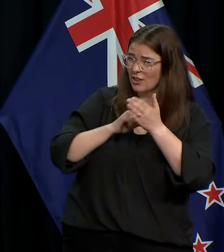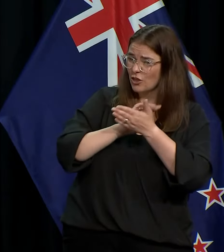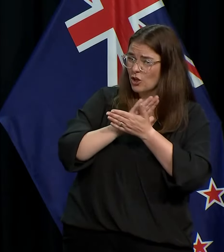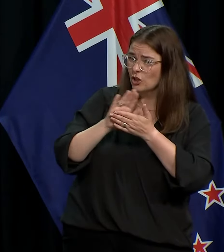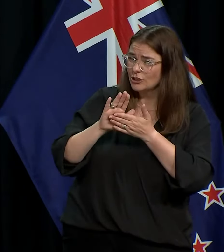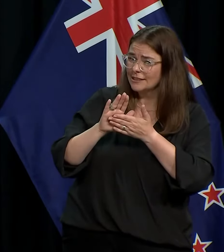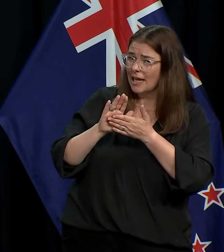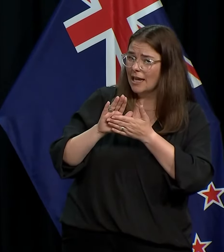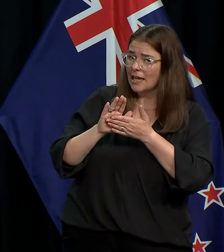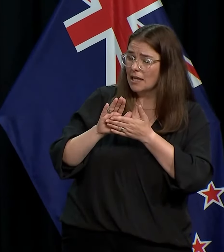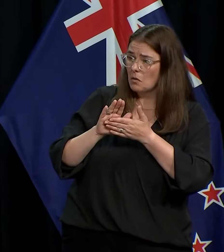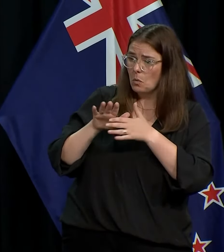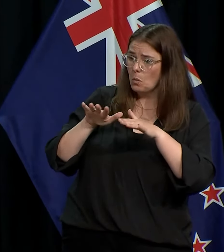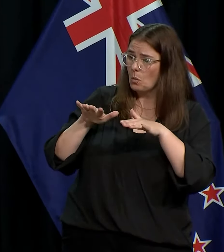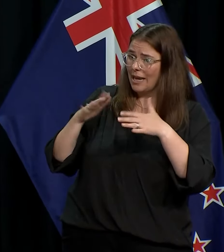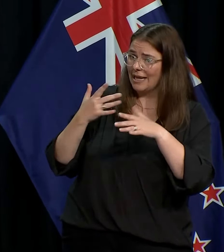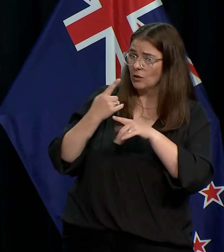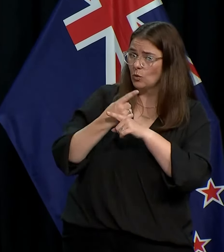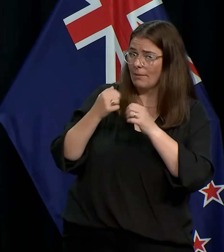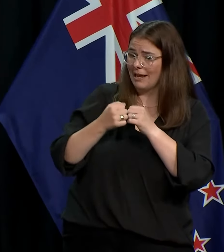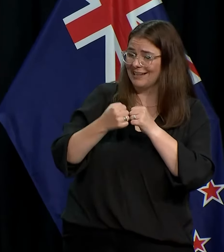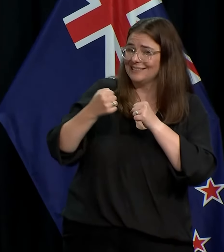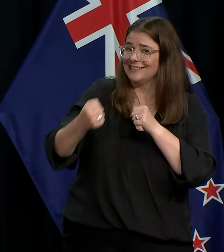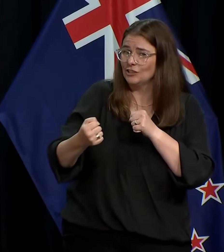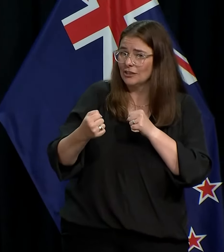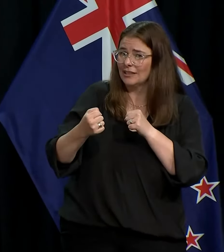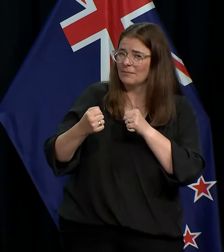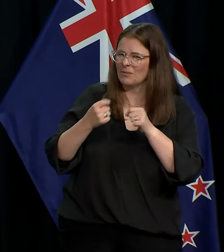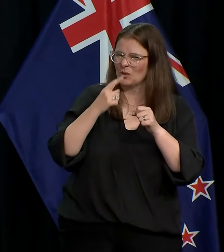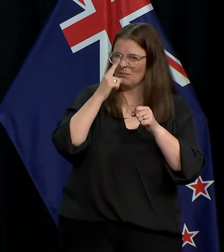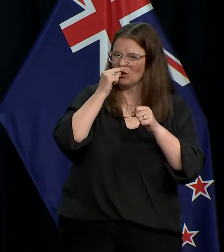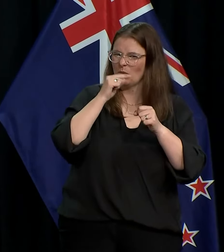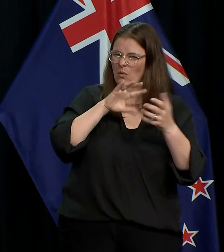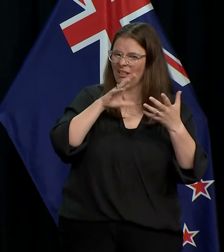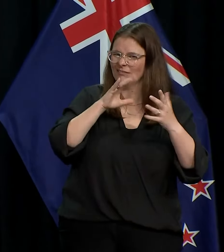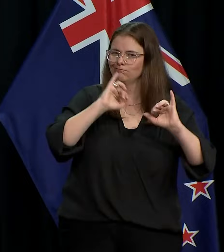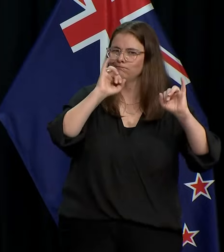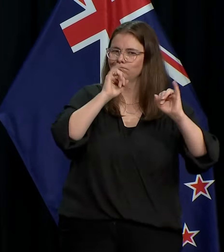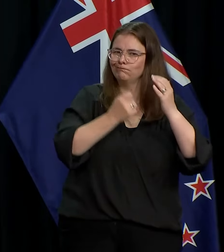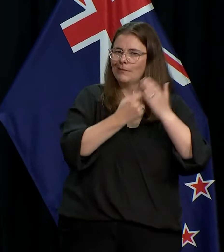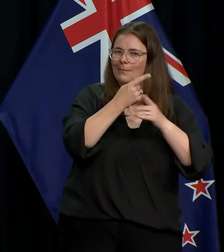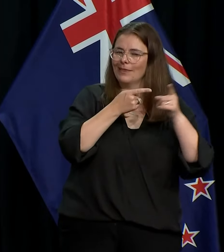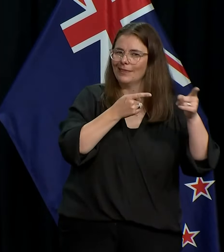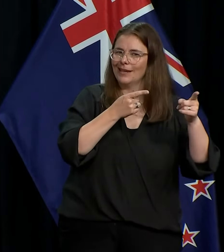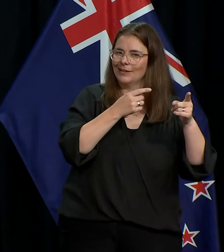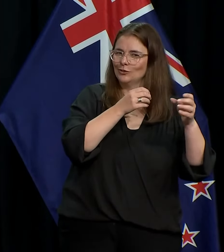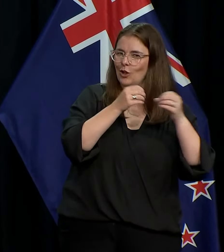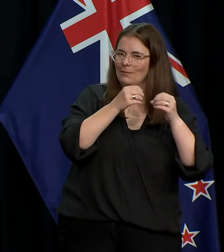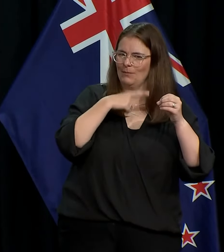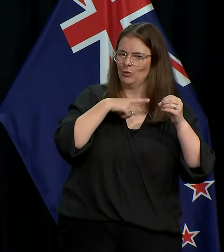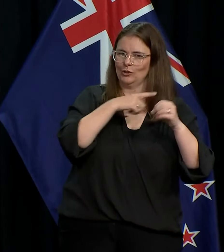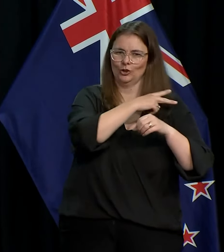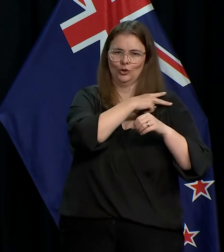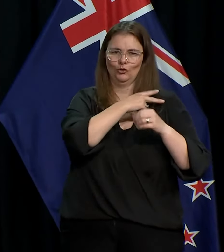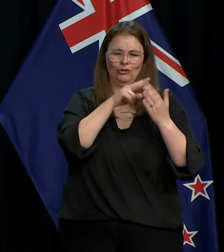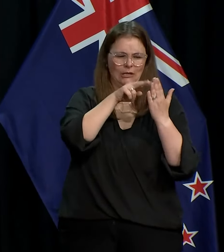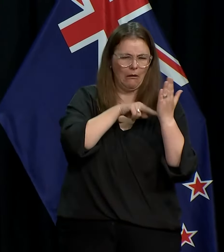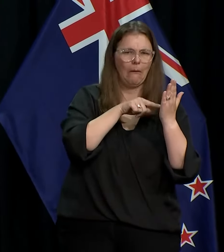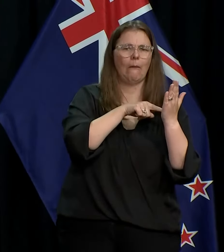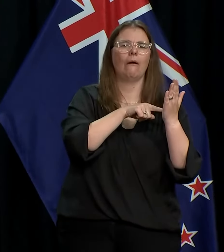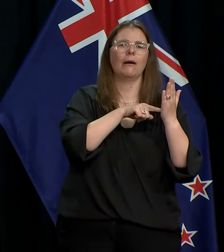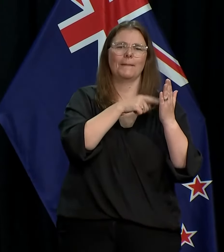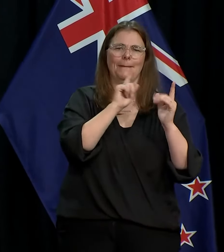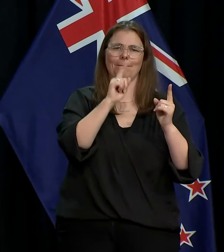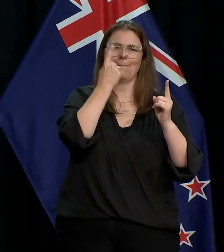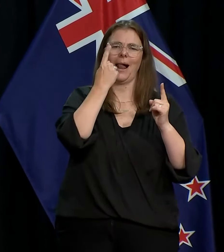Thursday. Has there been any discussion about extending that? The potential for unrest would seem to be high now that the security agreement's come to light, the Parliament's